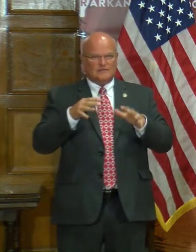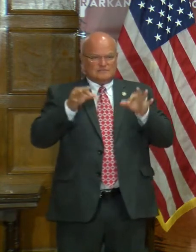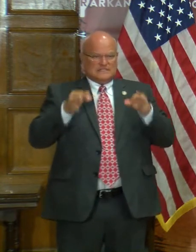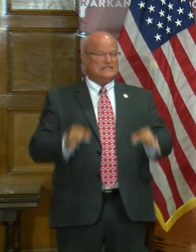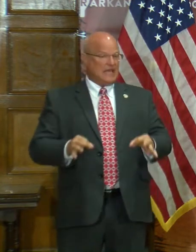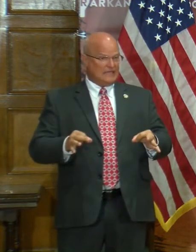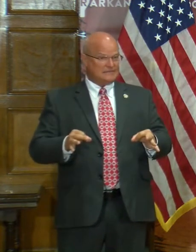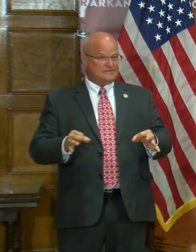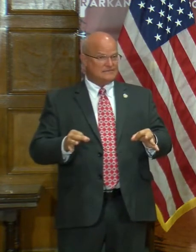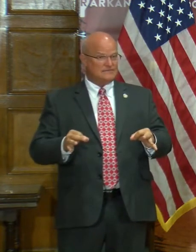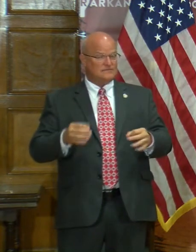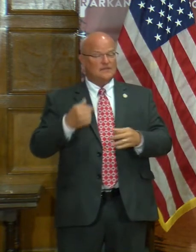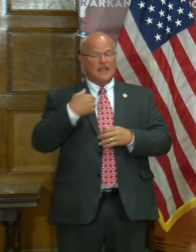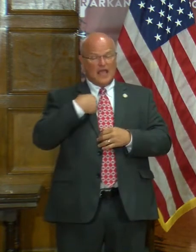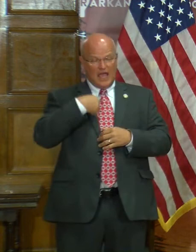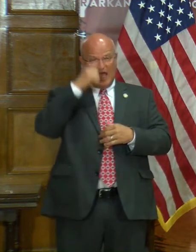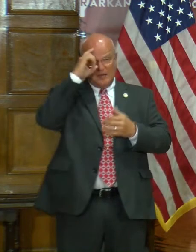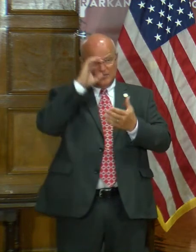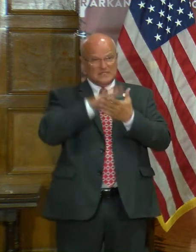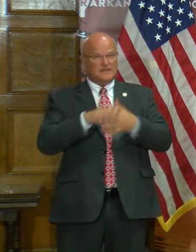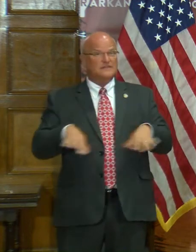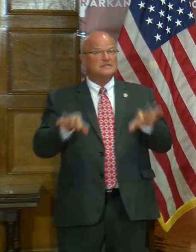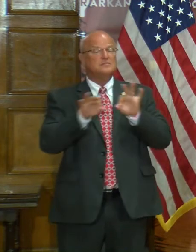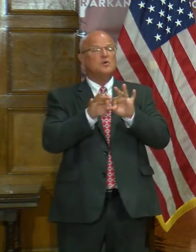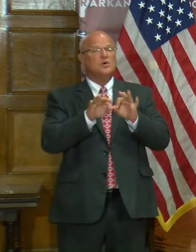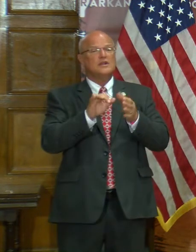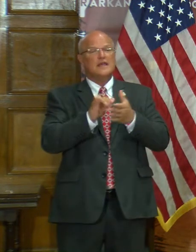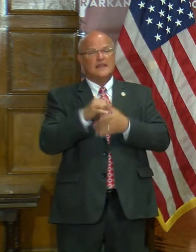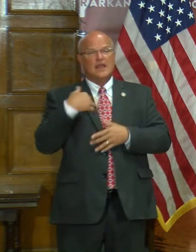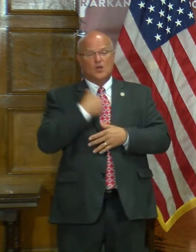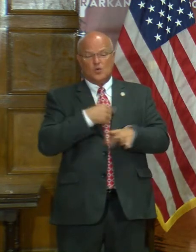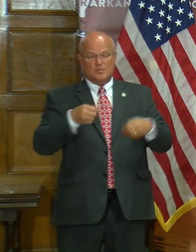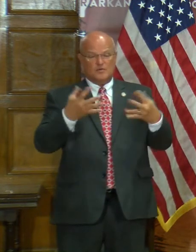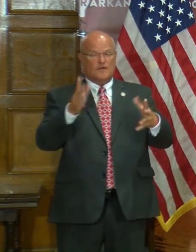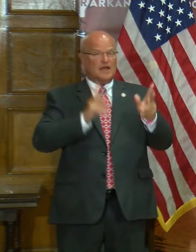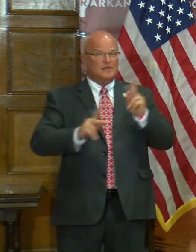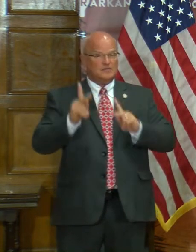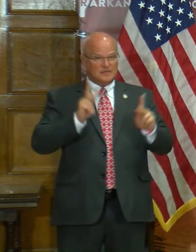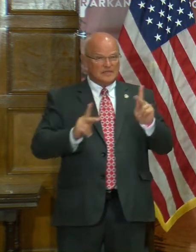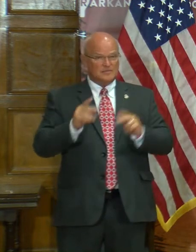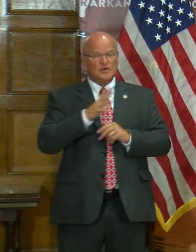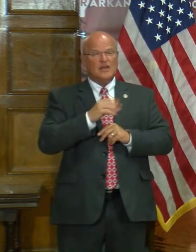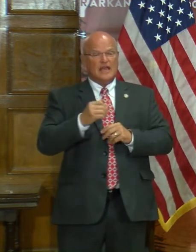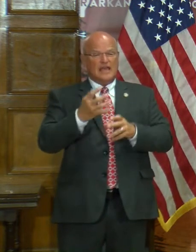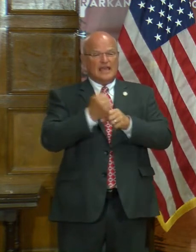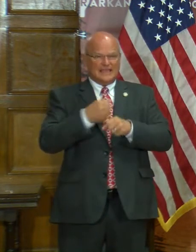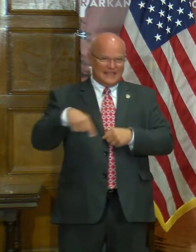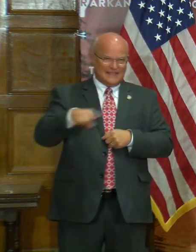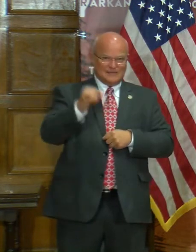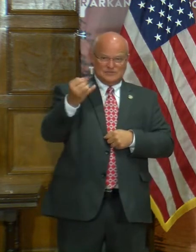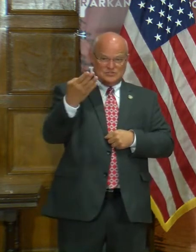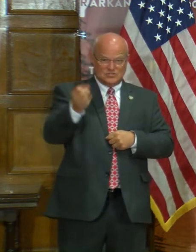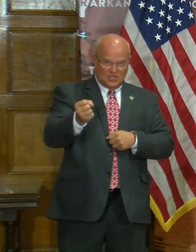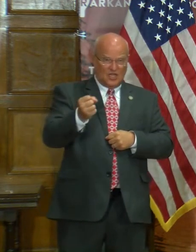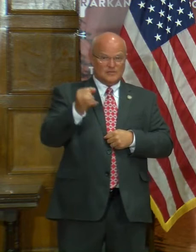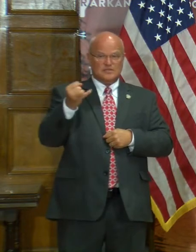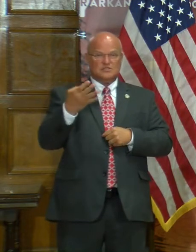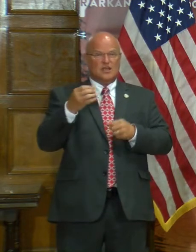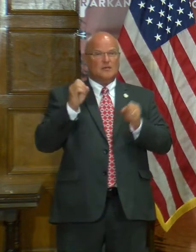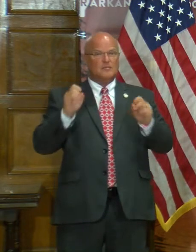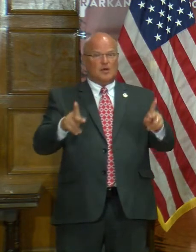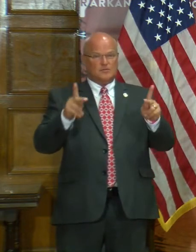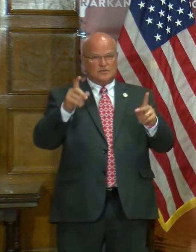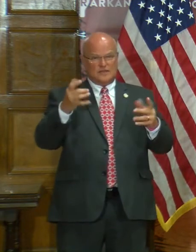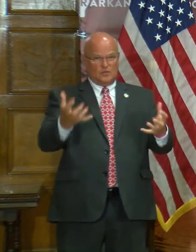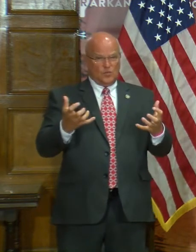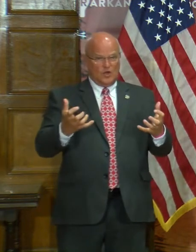on. I do believe it is important that we provide people and get them the jobs and the job opportunities that